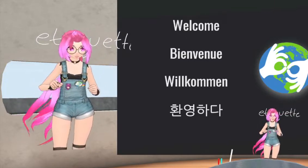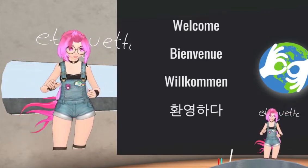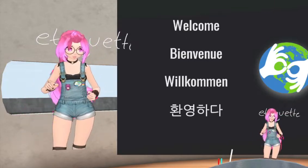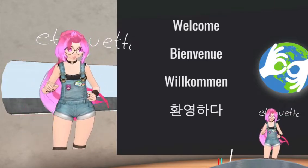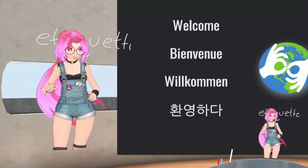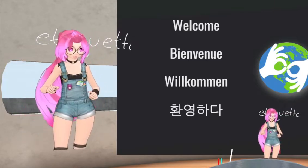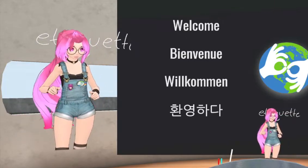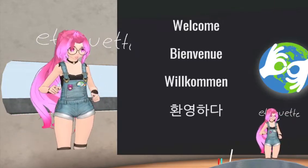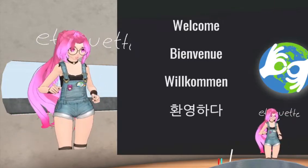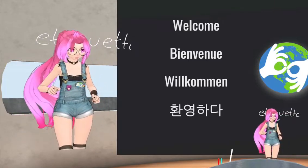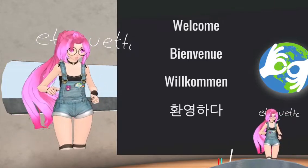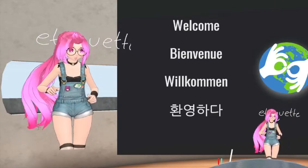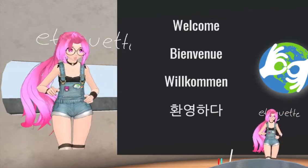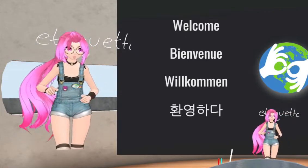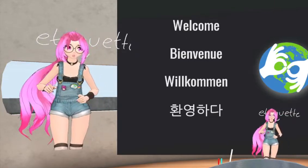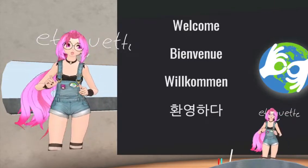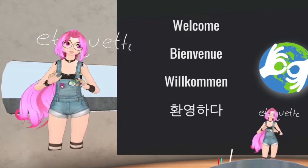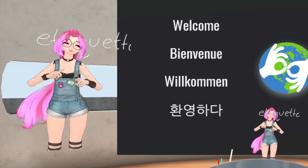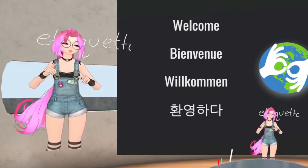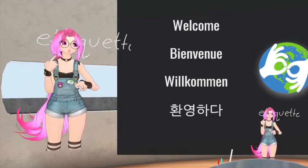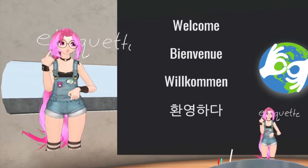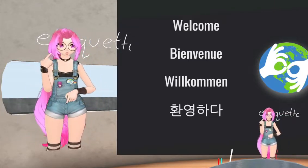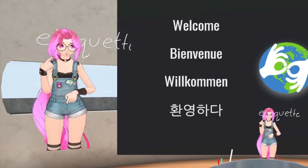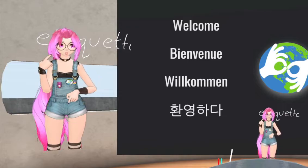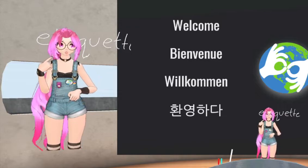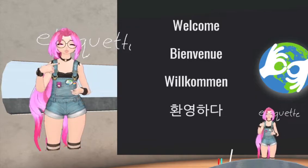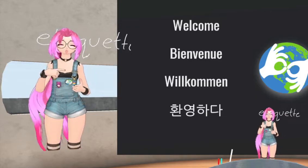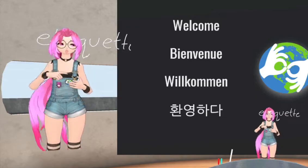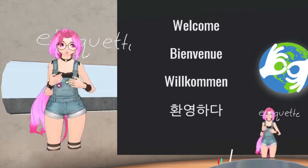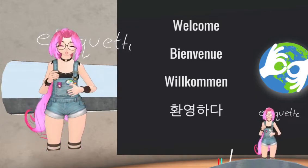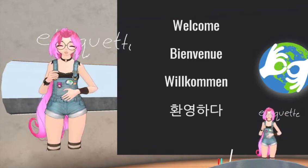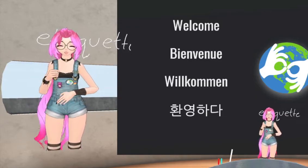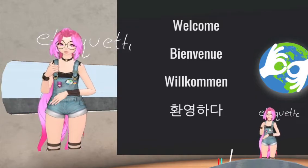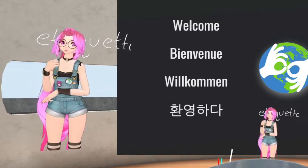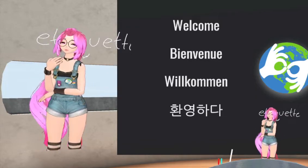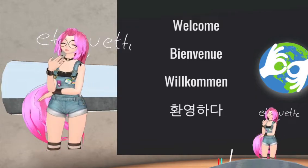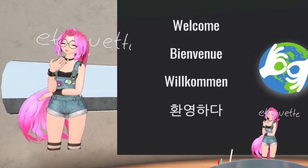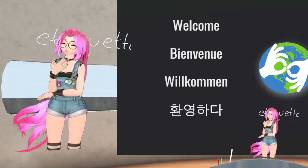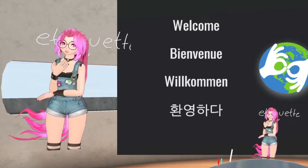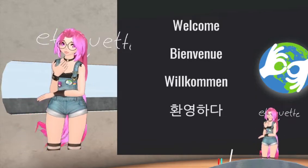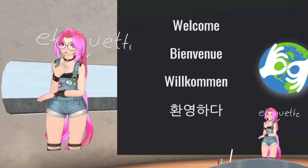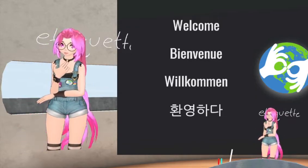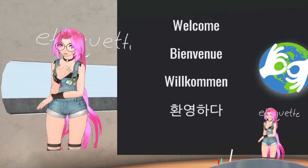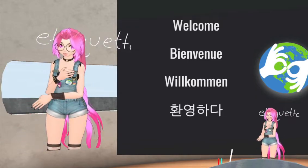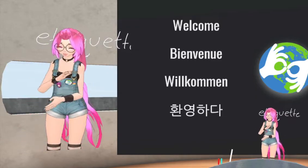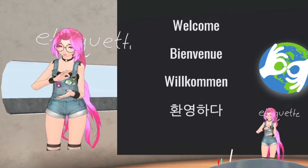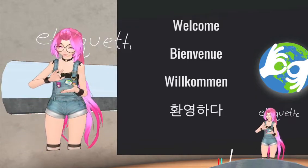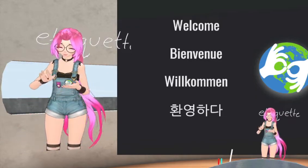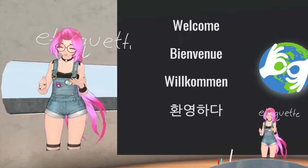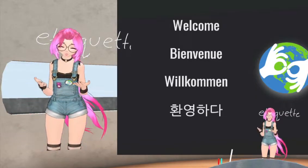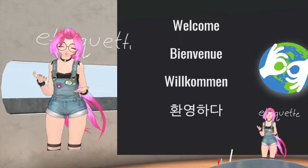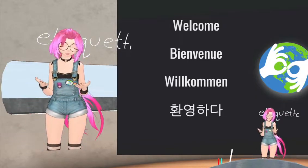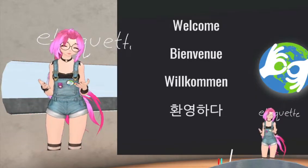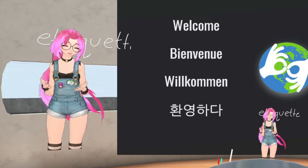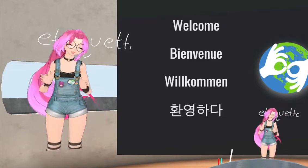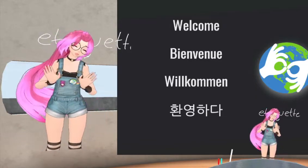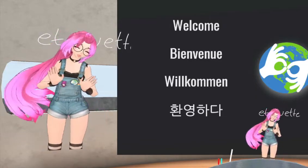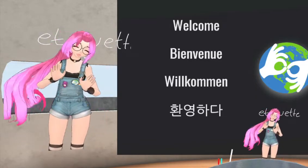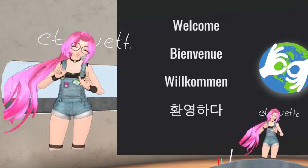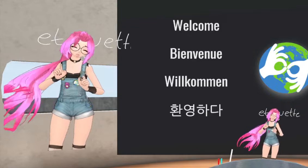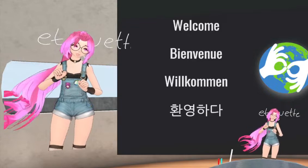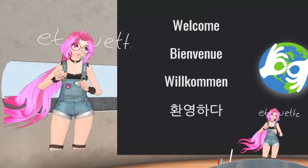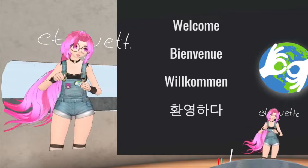if you're feeling hungry? Yes, awesome. Love the vocab. Okay, so hungry, for those of you who don't know, is a C hand. Do C hand.